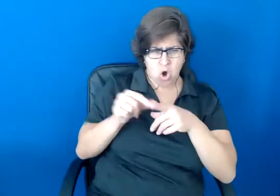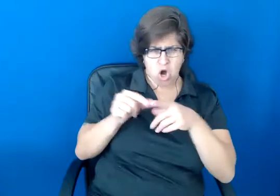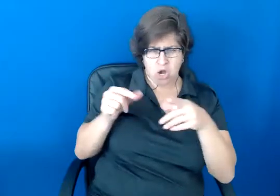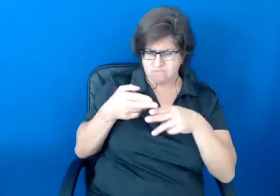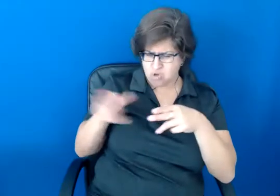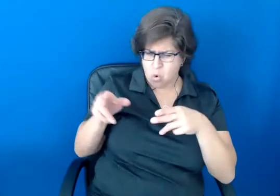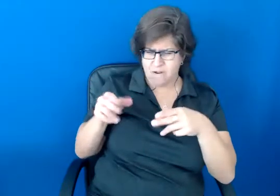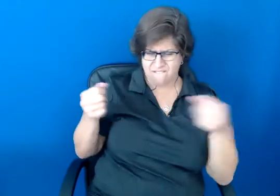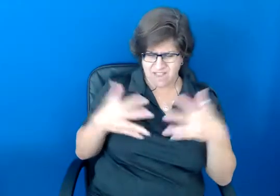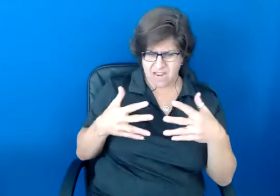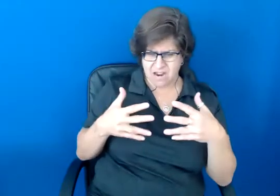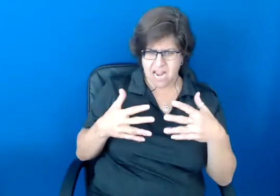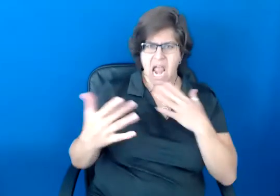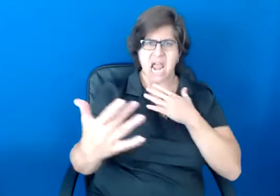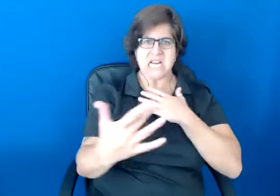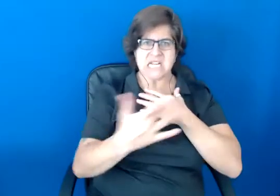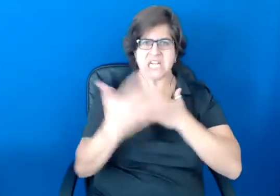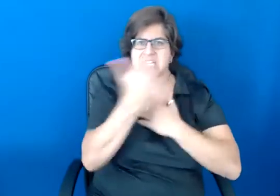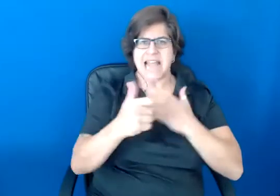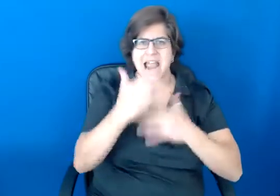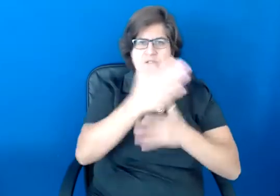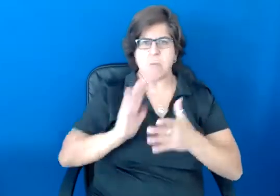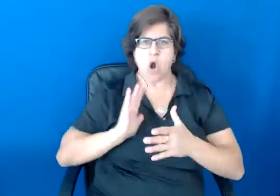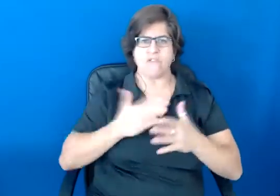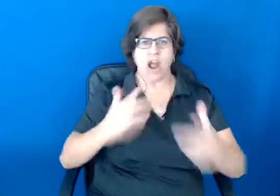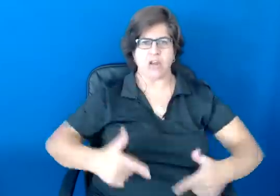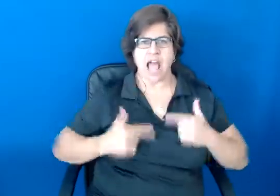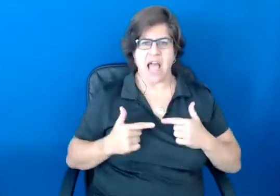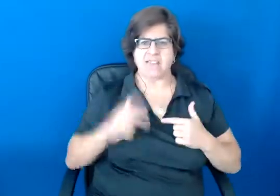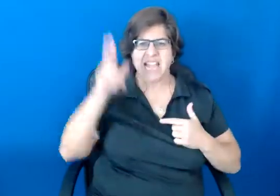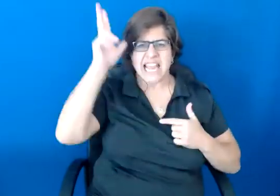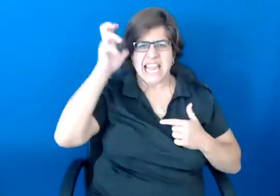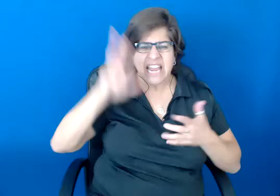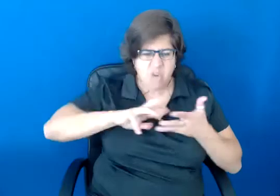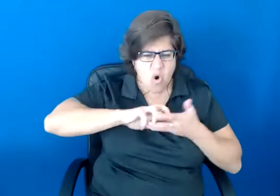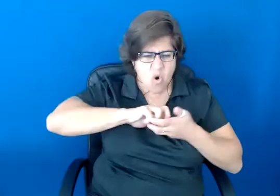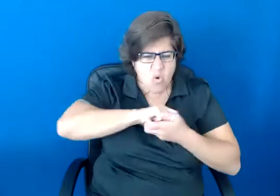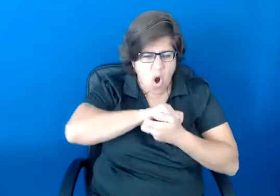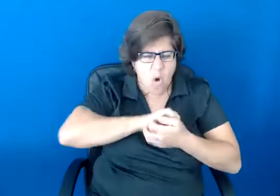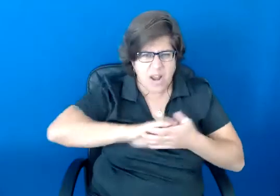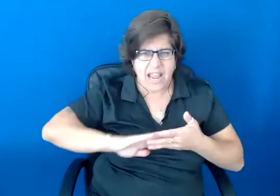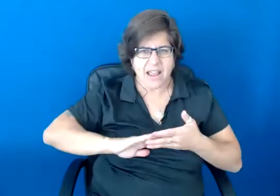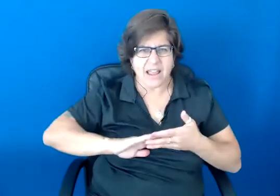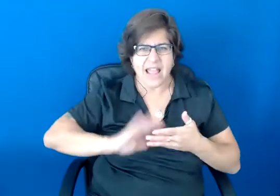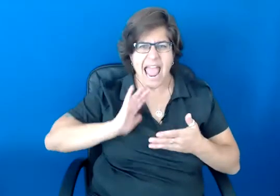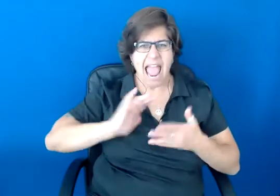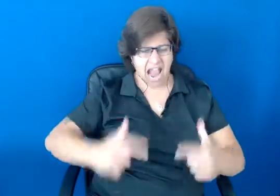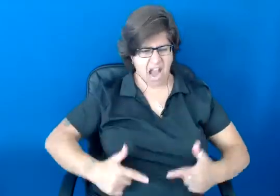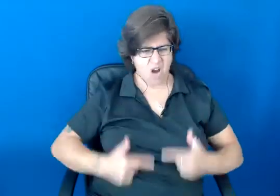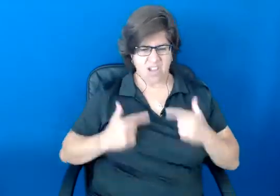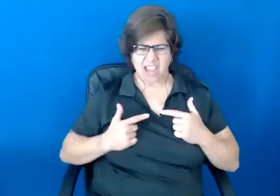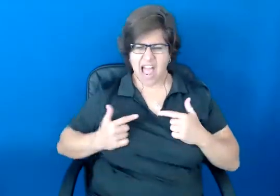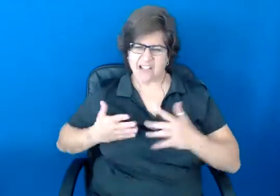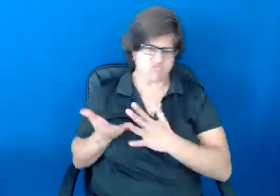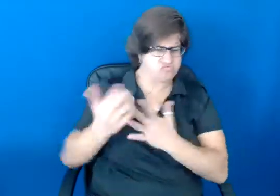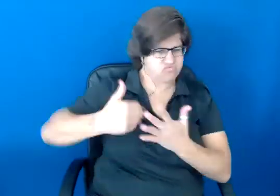lives. It was an evil and corroding thread. The fabric of our existence was shot through